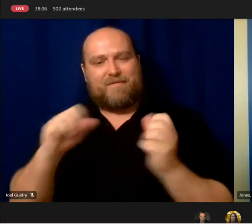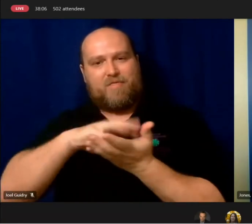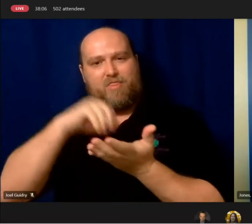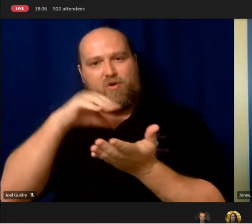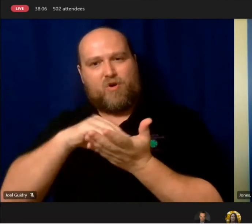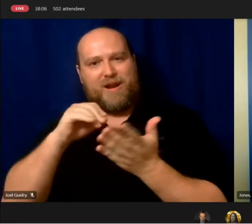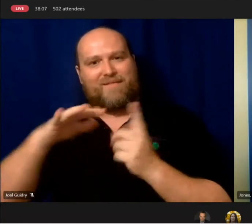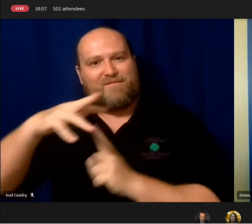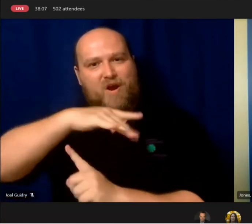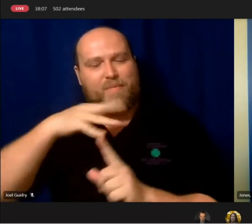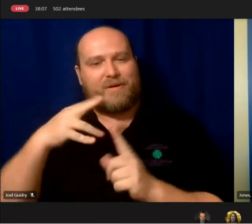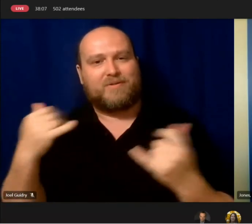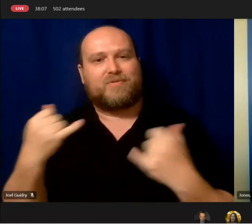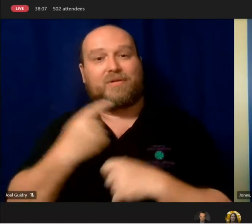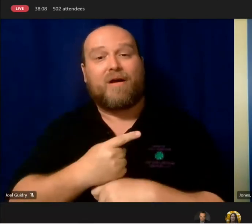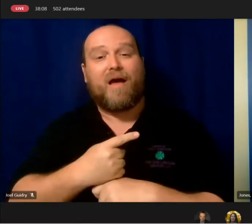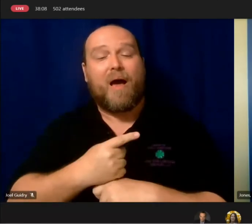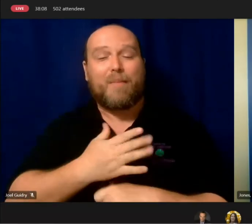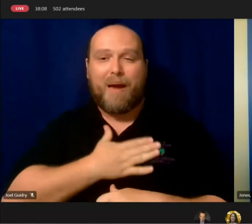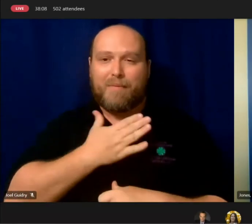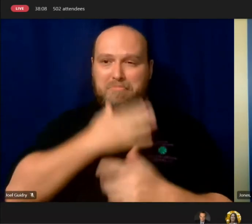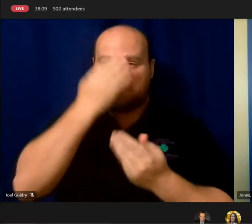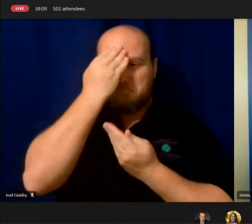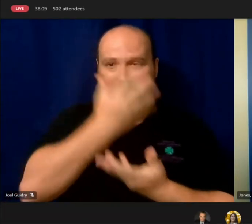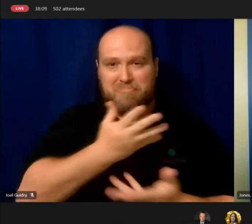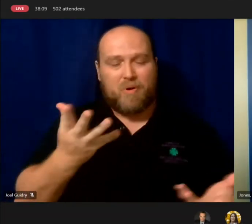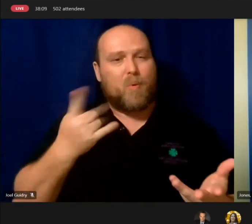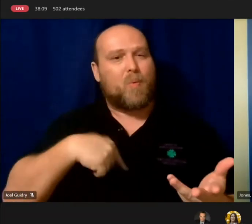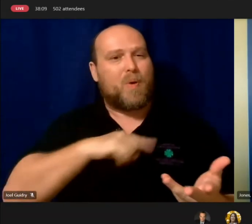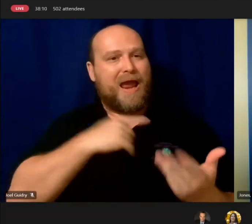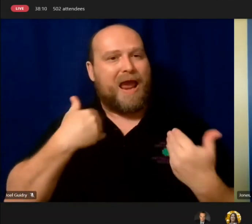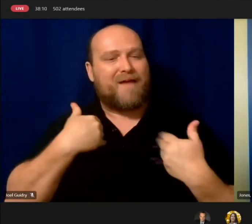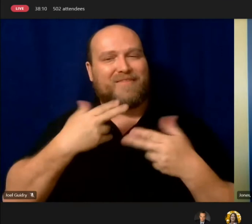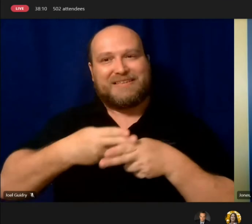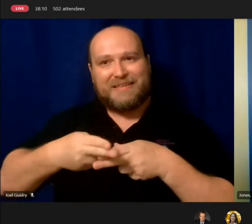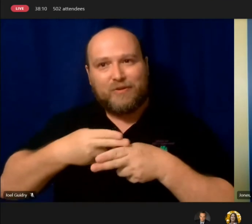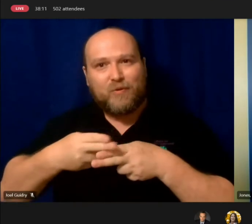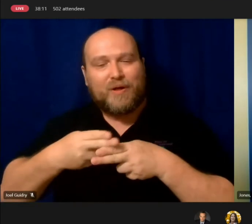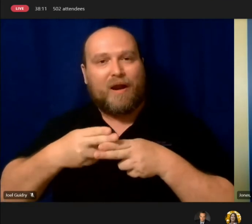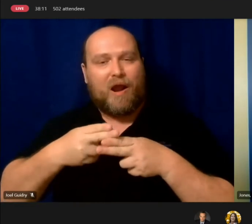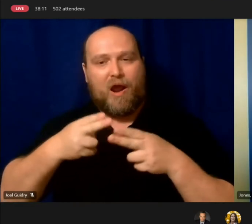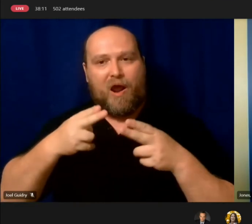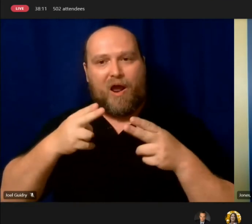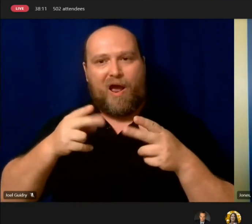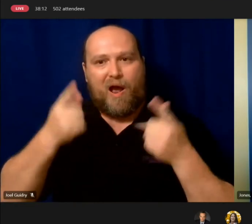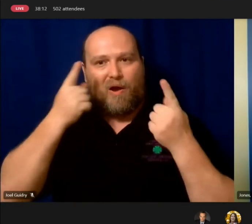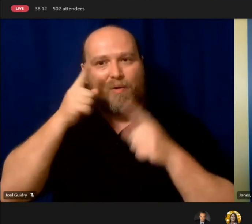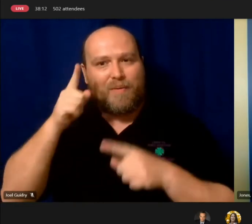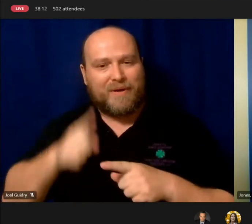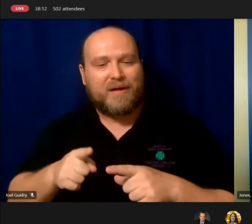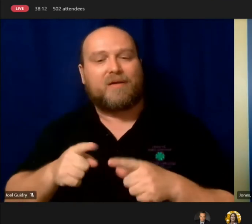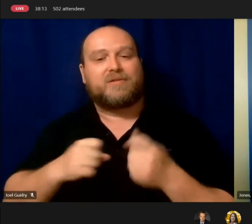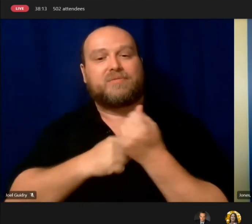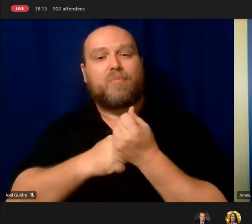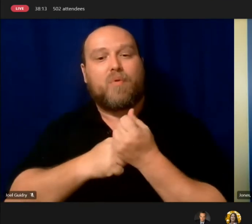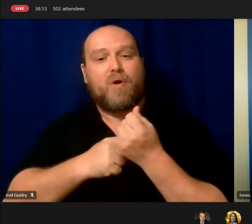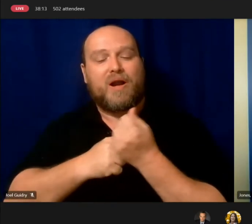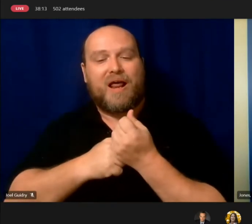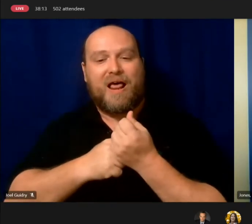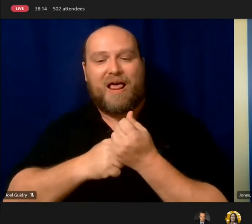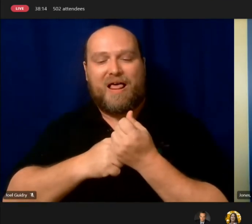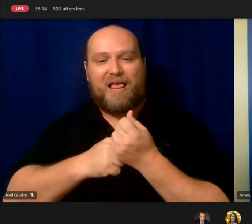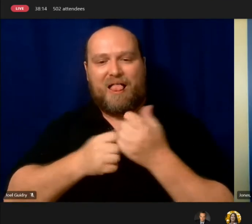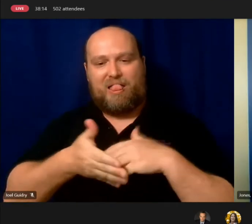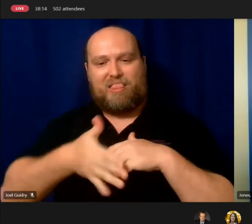we've reached a tentative agreement with our Seattle Education Association to support layered COVID-19 health and